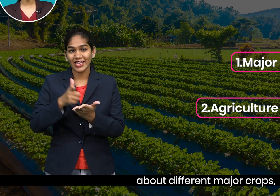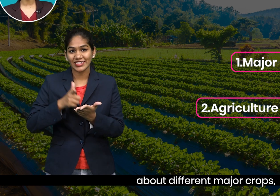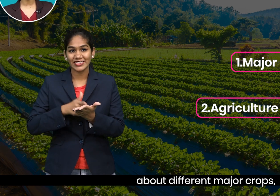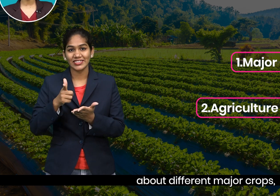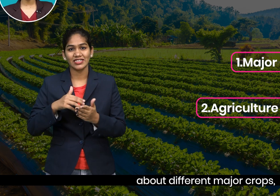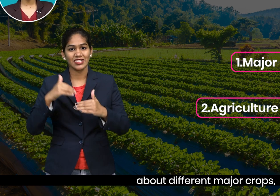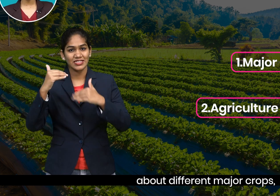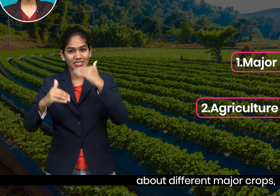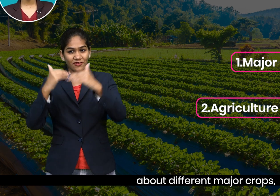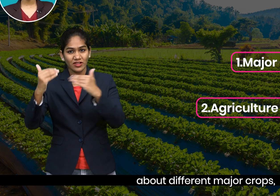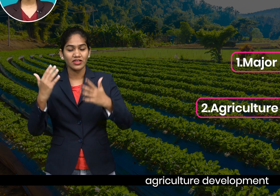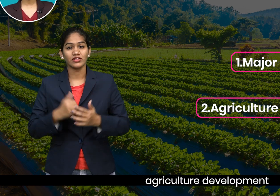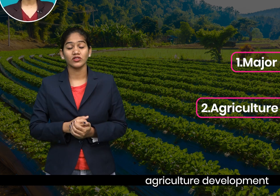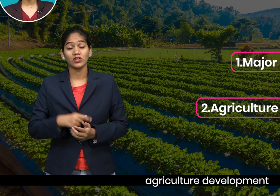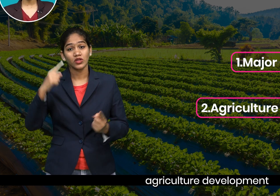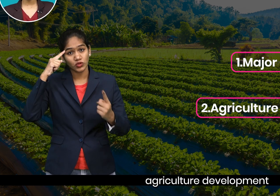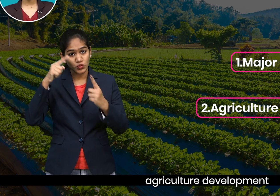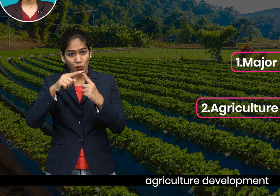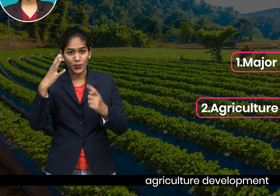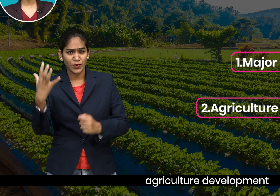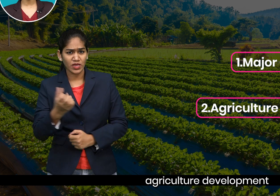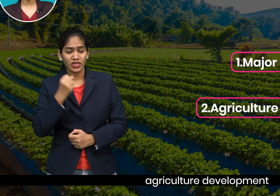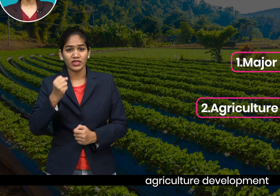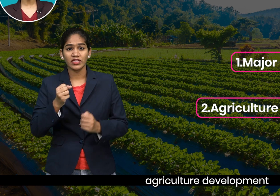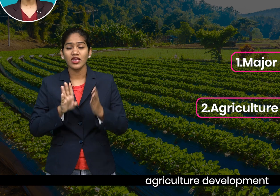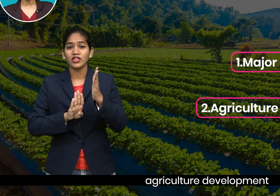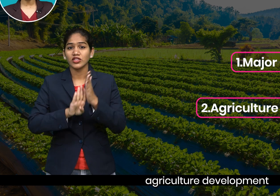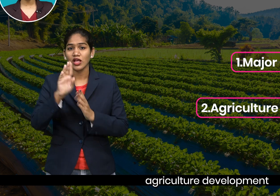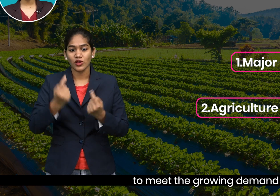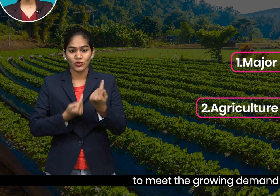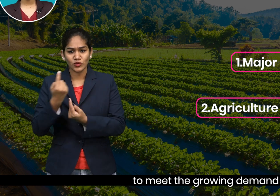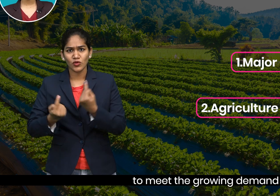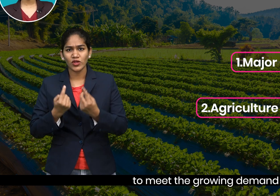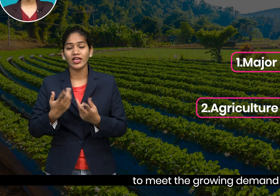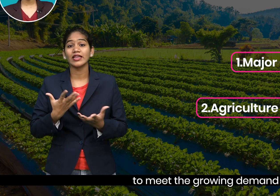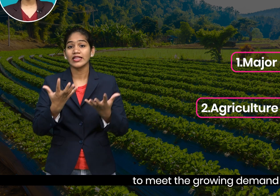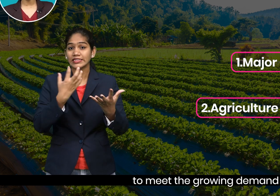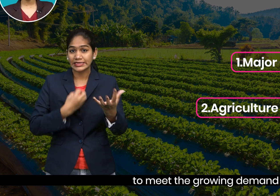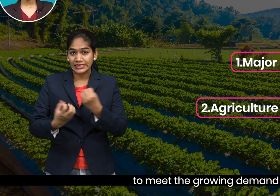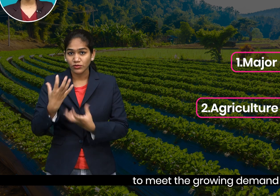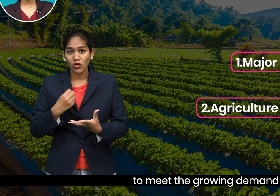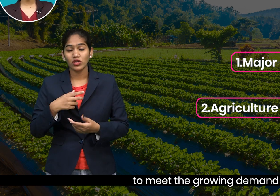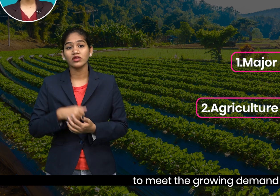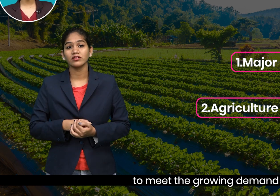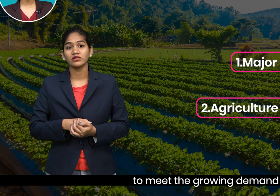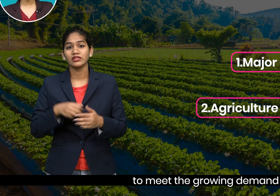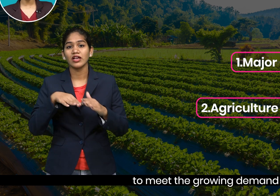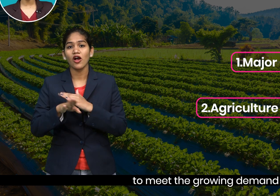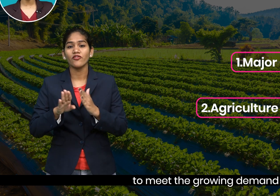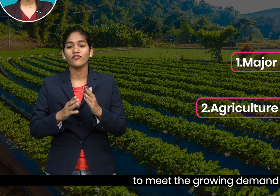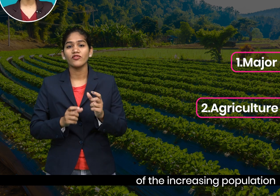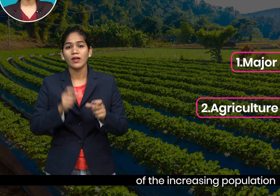agriculture development to meet the growing demand of the